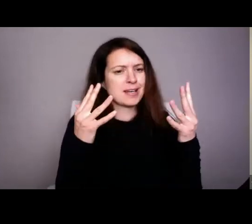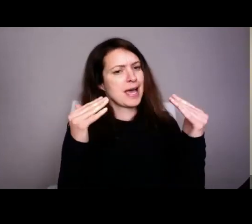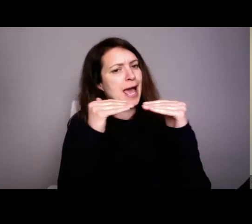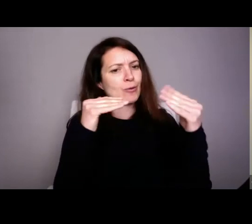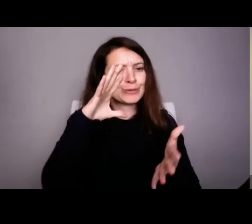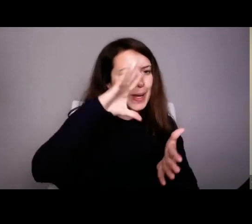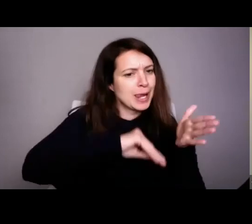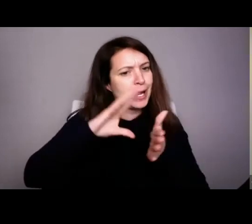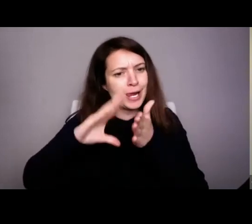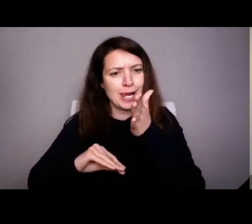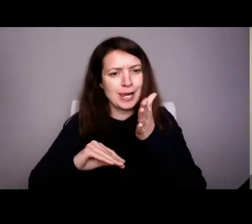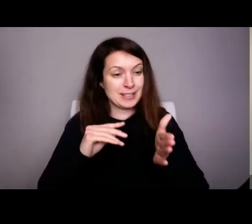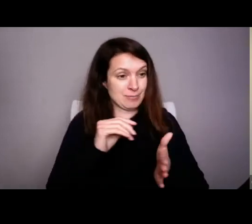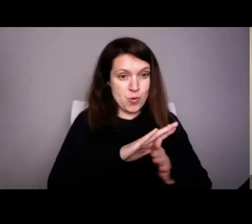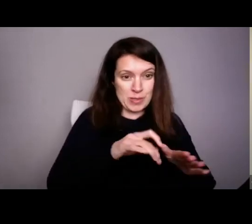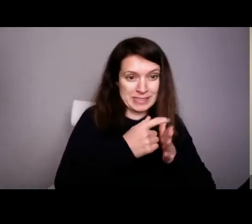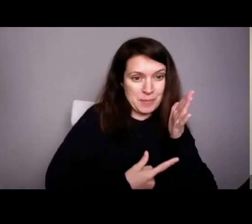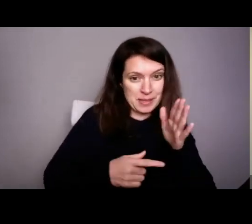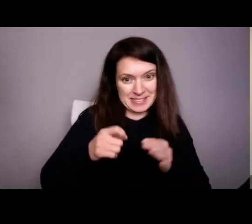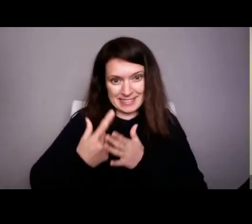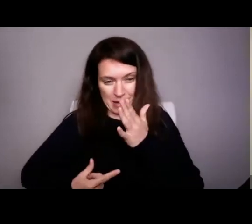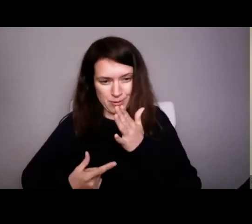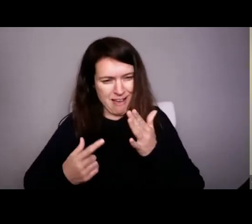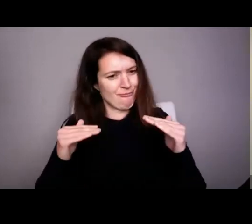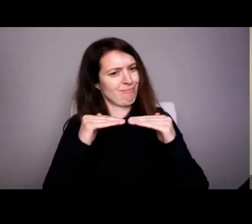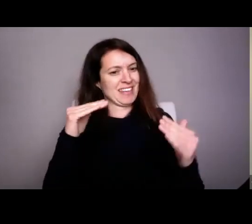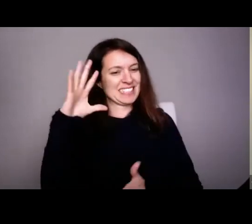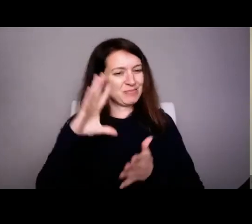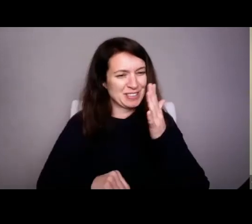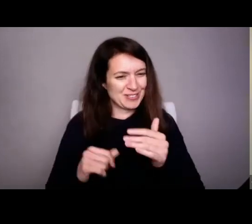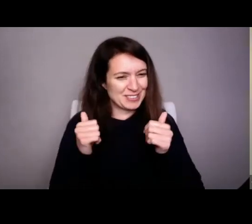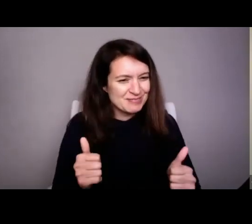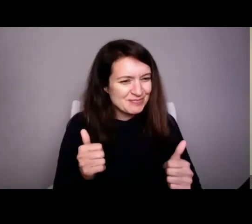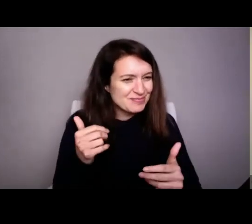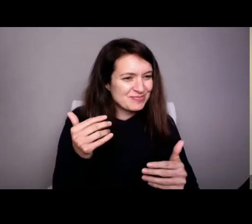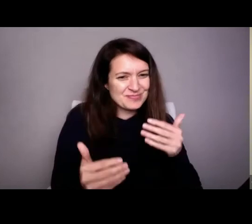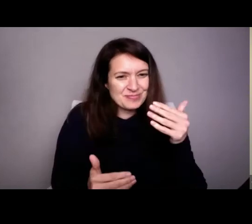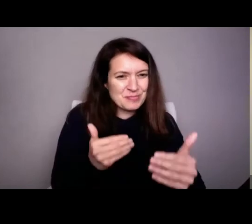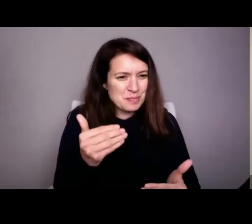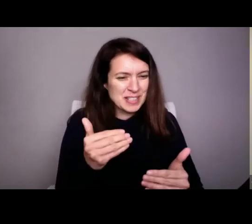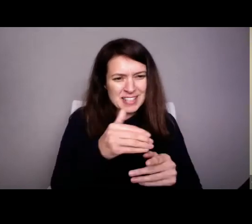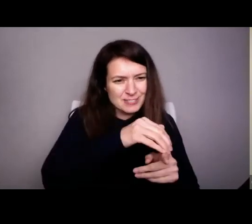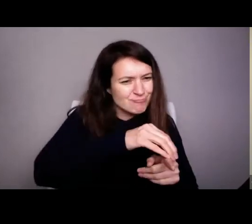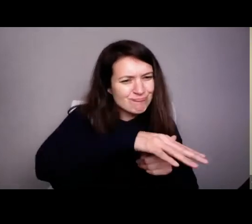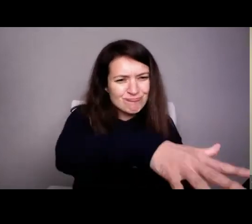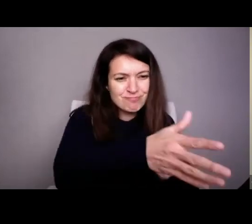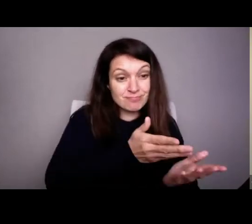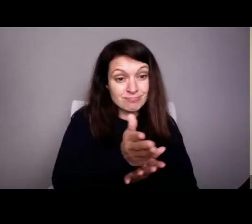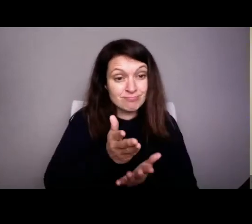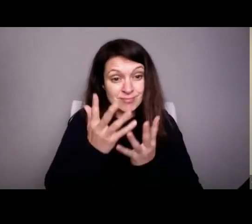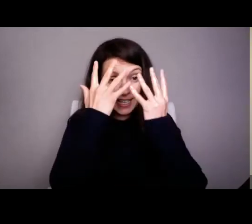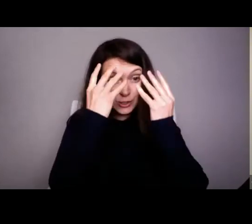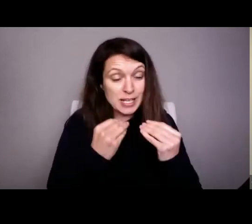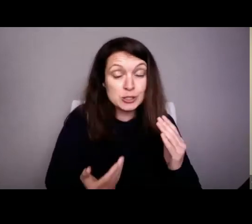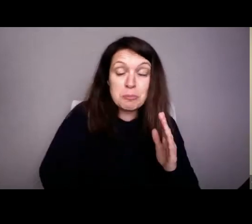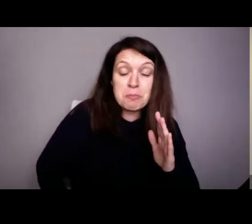a lot of energy is put into ensuring that actually that goes across study right through to social and all the other elements that make up student life as well.